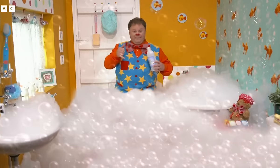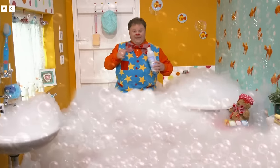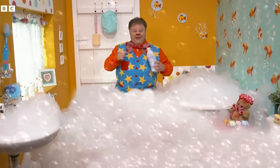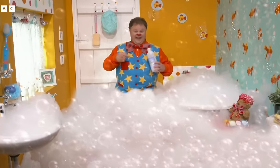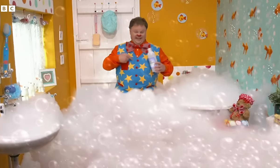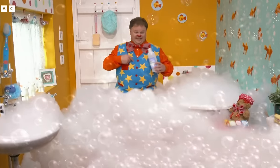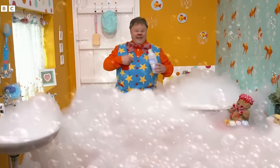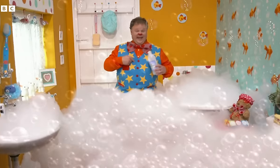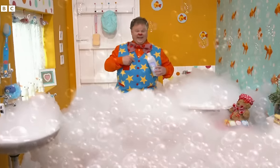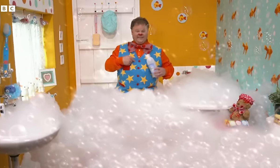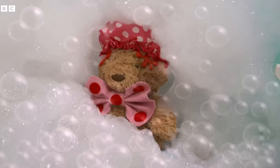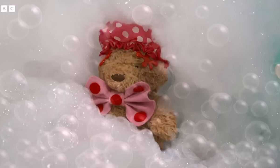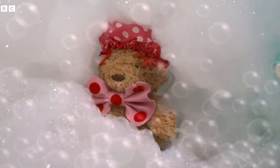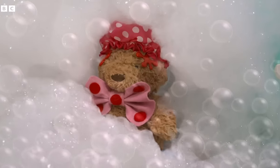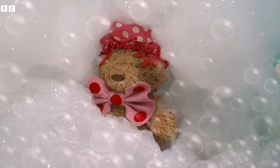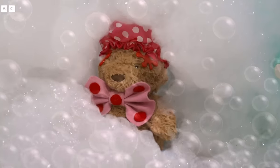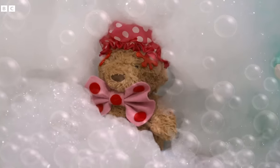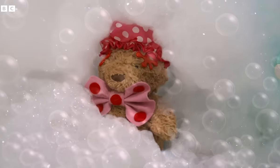Maybe I did.